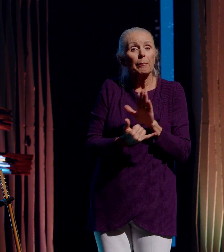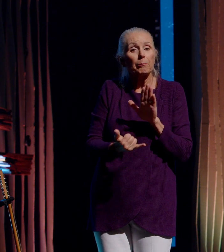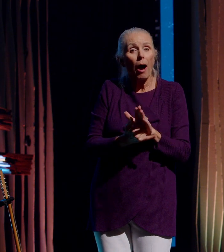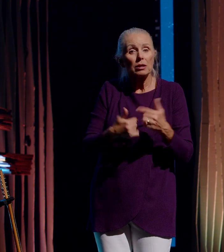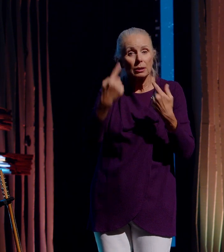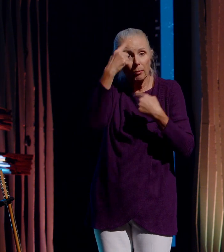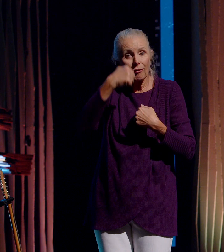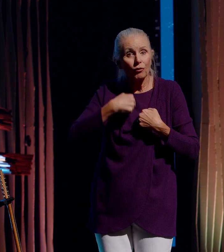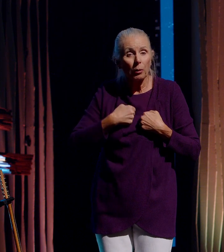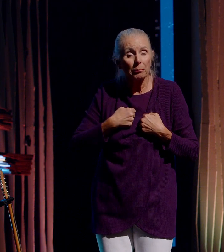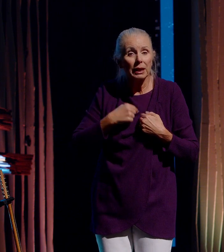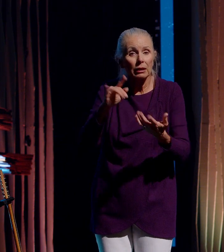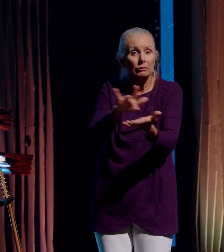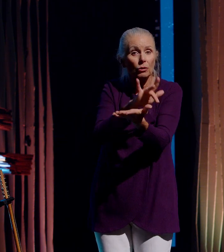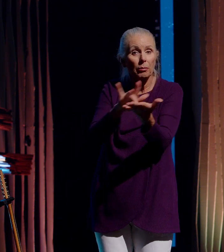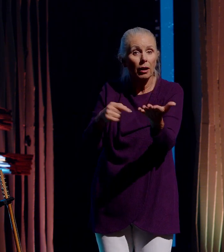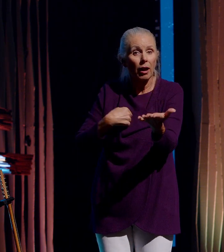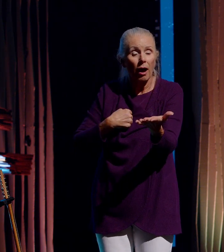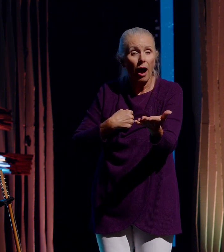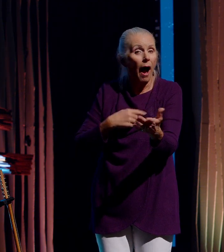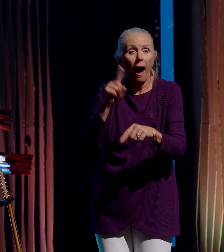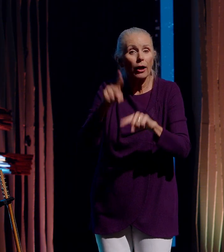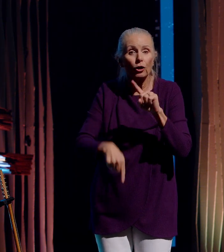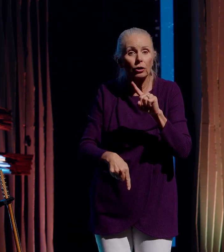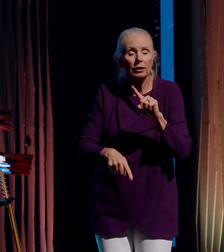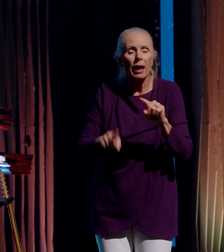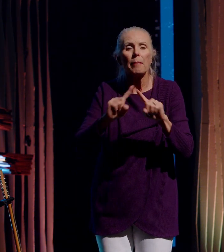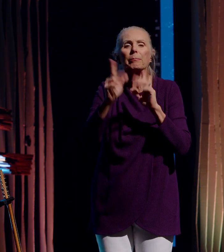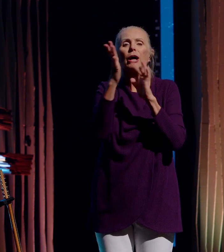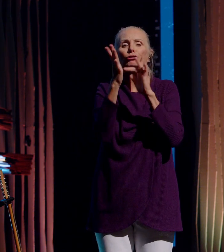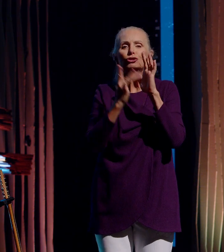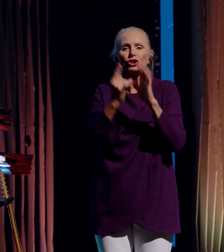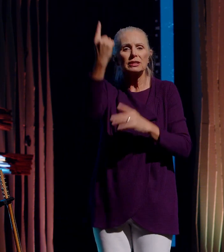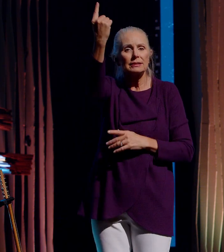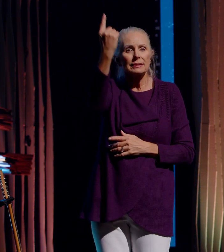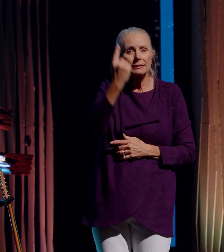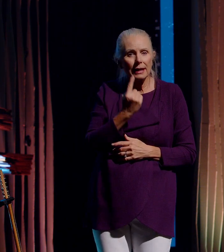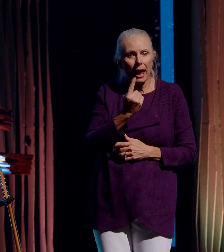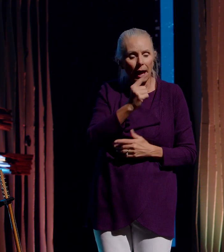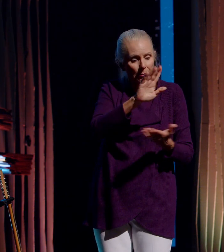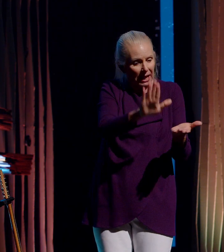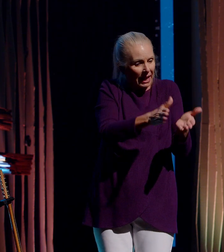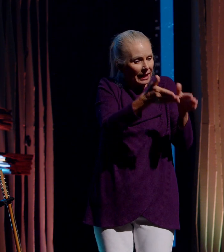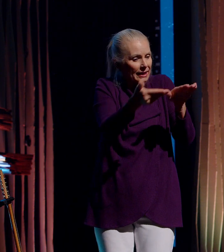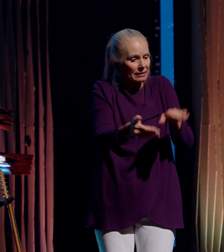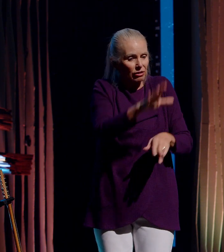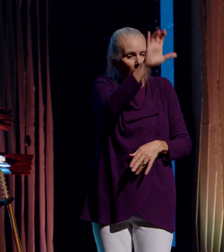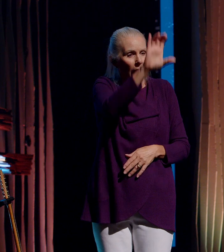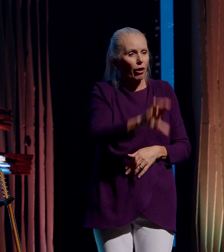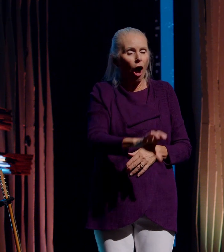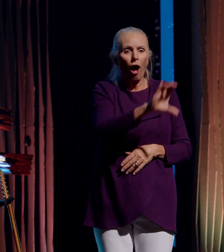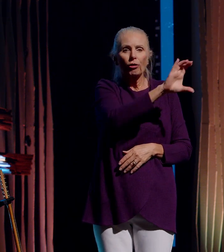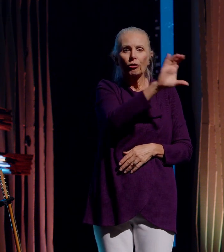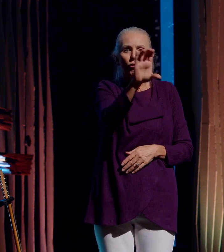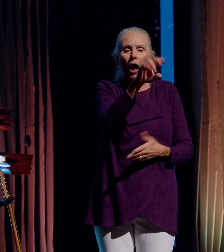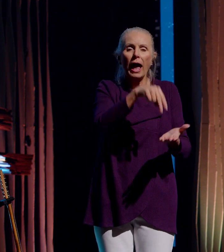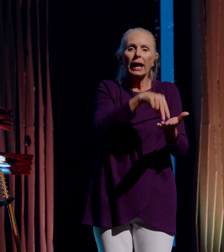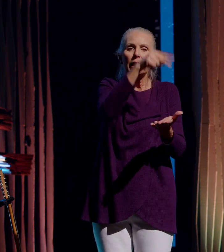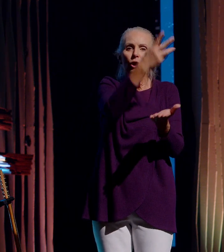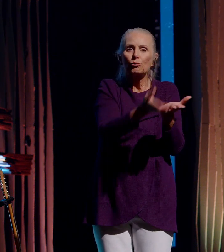again 3 days later so that we too could die to our sin and be rise again alongside him for